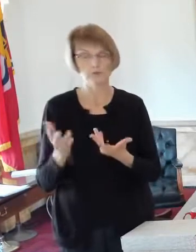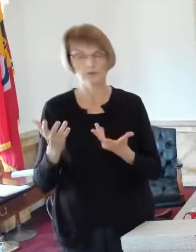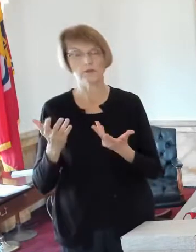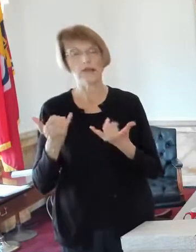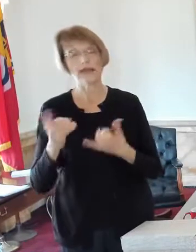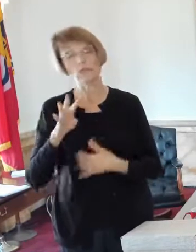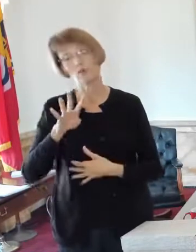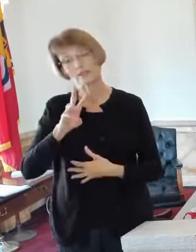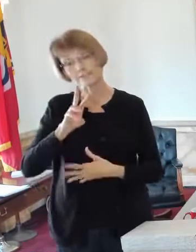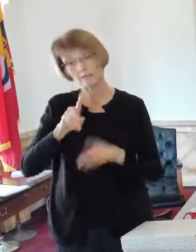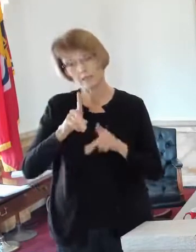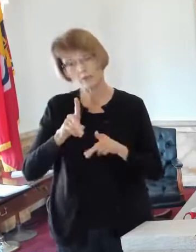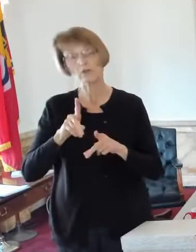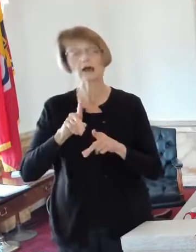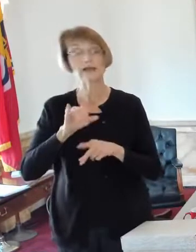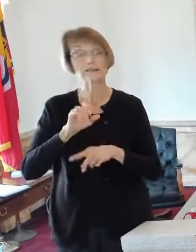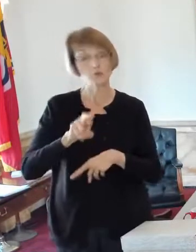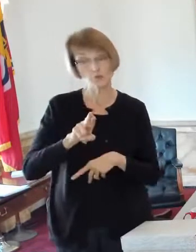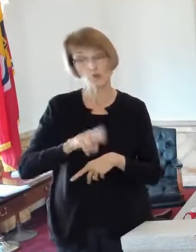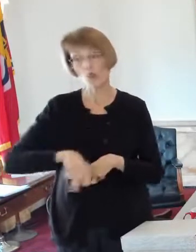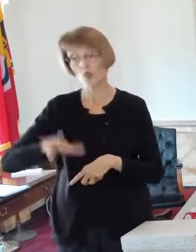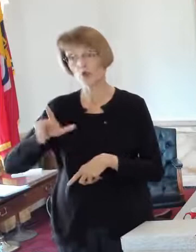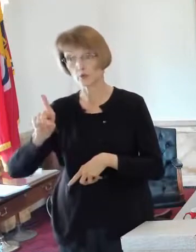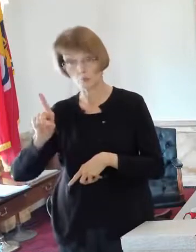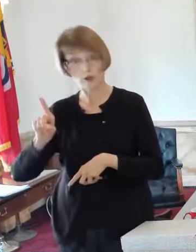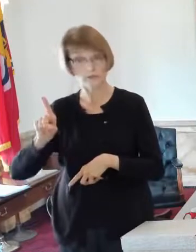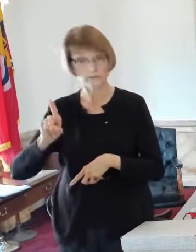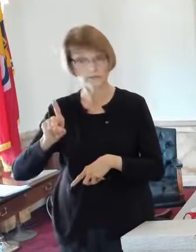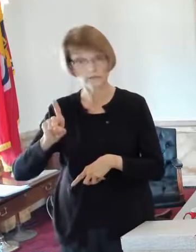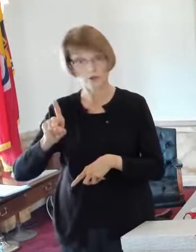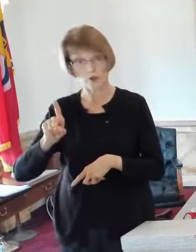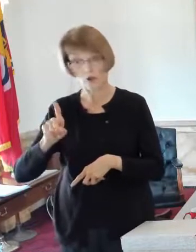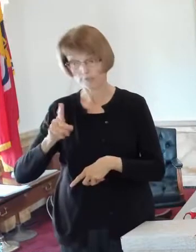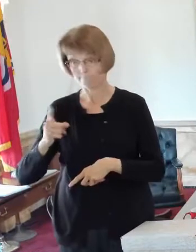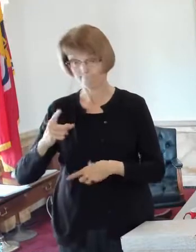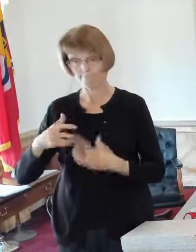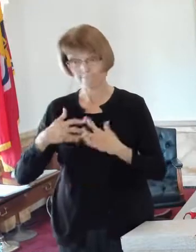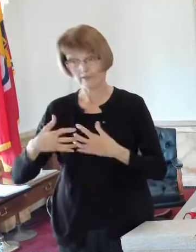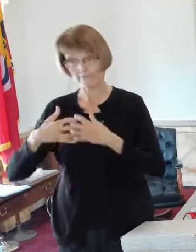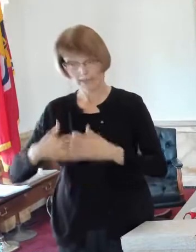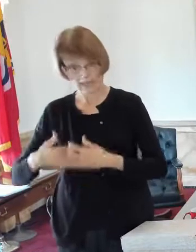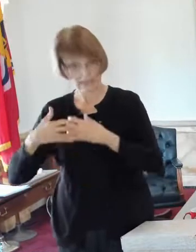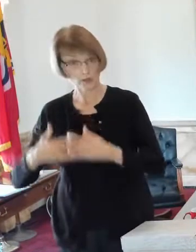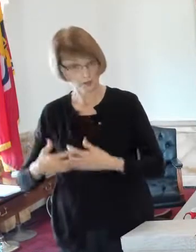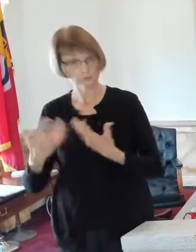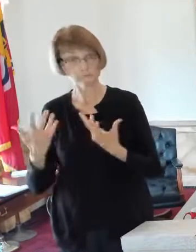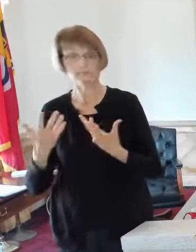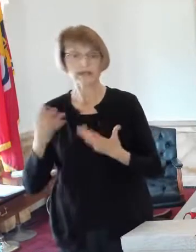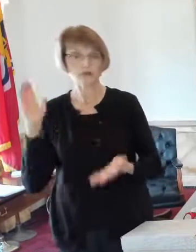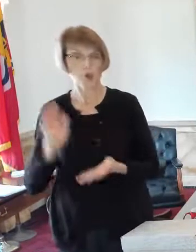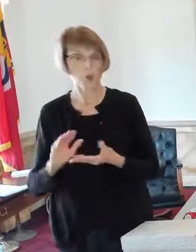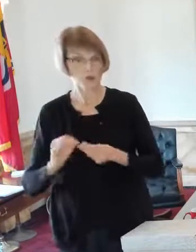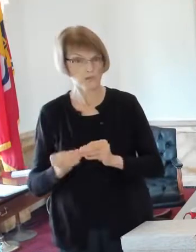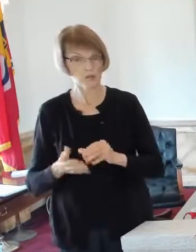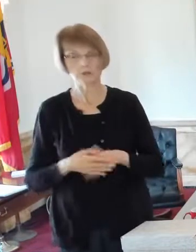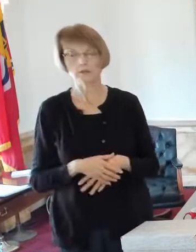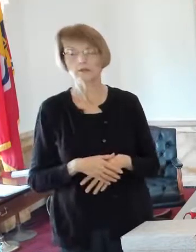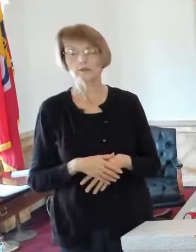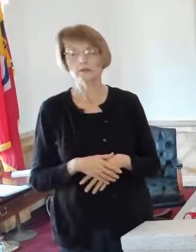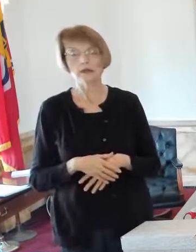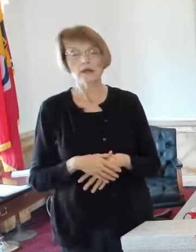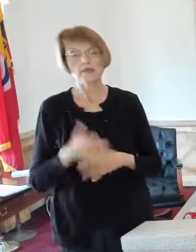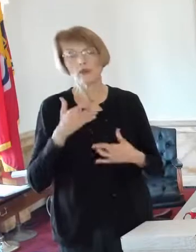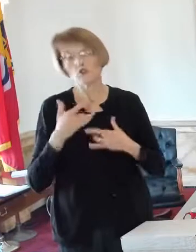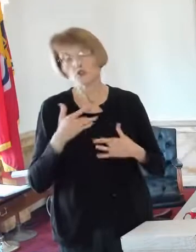in the ICU and 31 on ventilators, those are also low numbers. The concerning thing is that sometimes